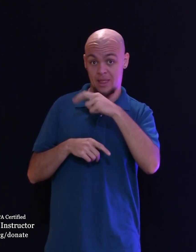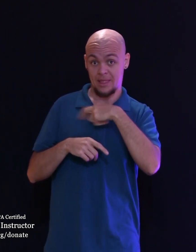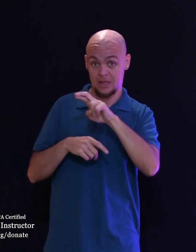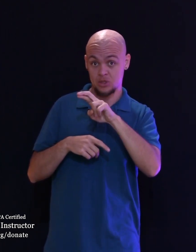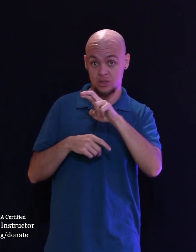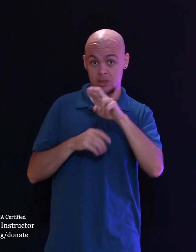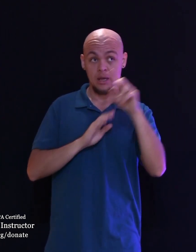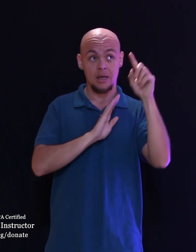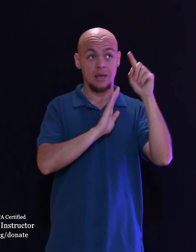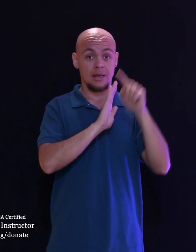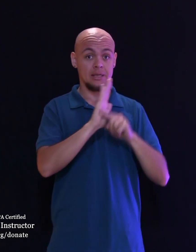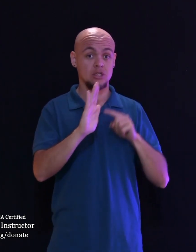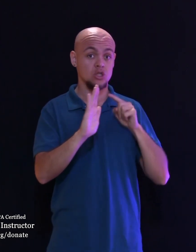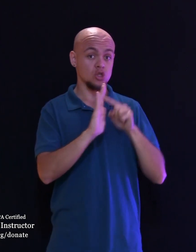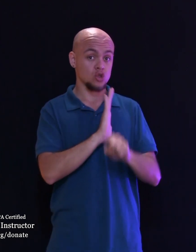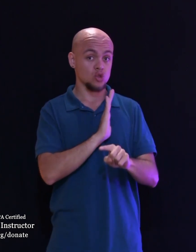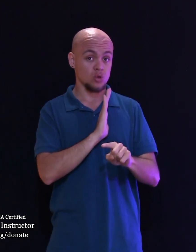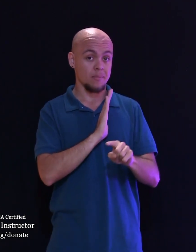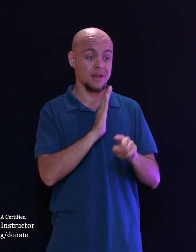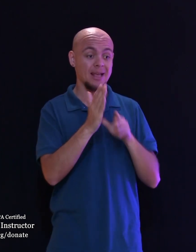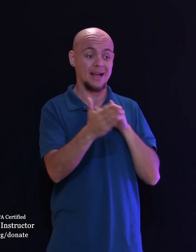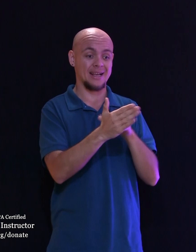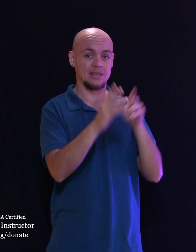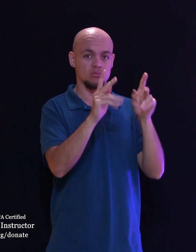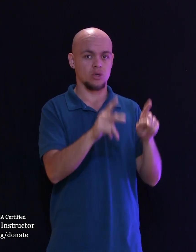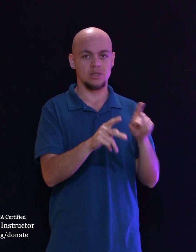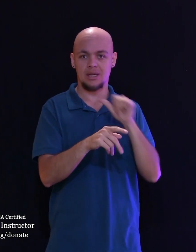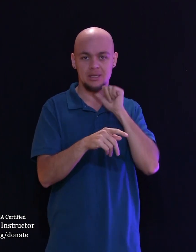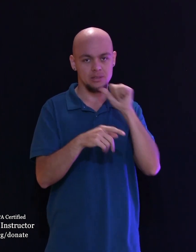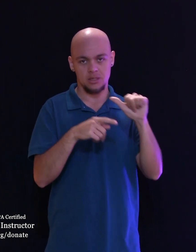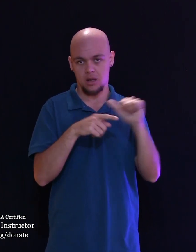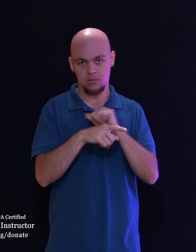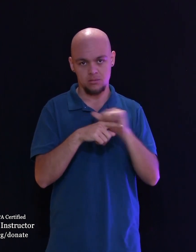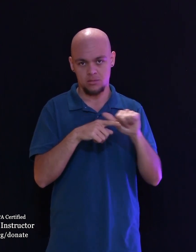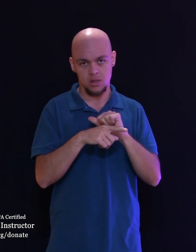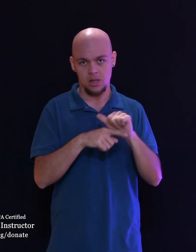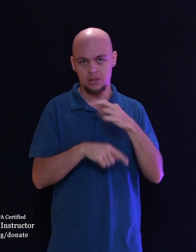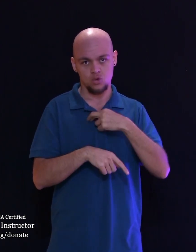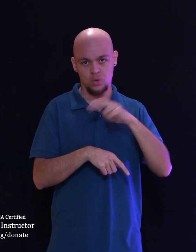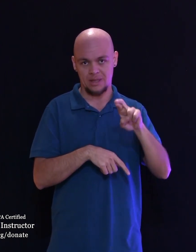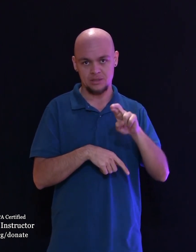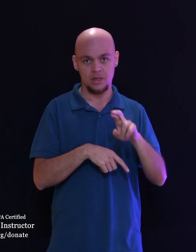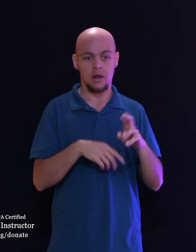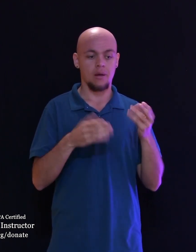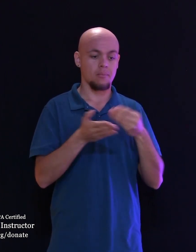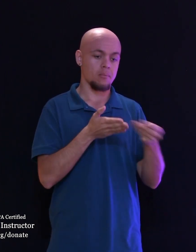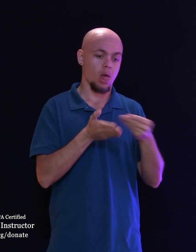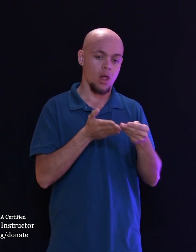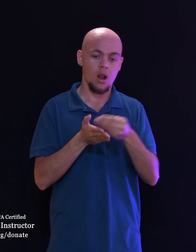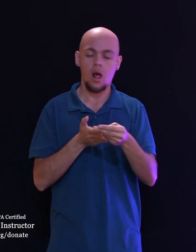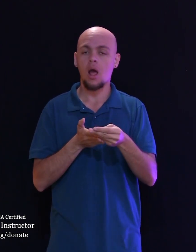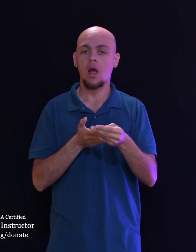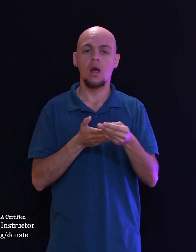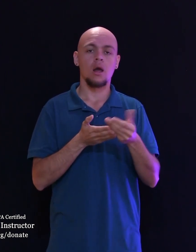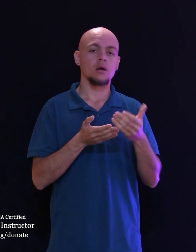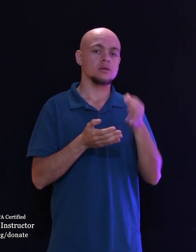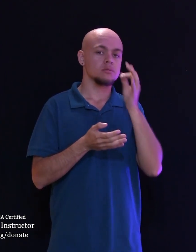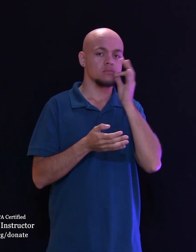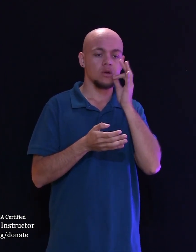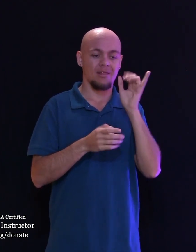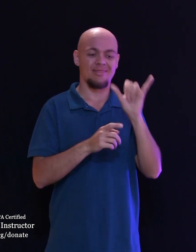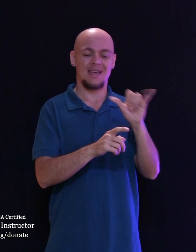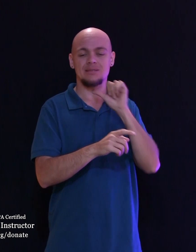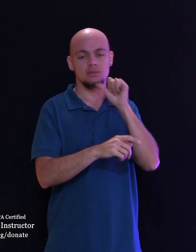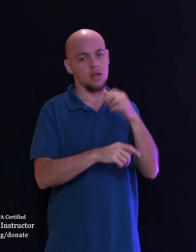your religion, and discriminating against somebody is not a practice of your religion. Getting together to play poker is not a practice of your religion. Getting together to smoke